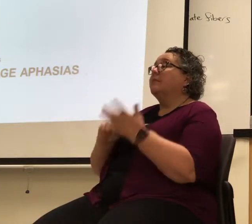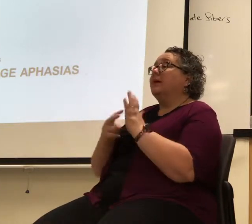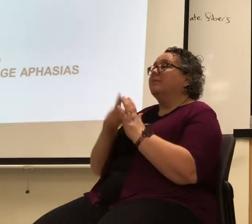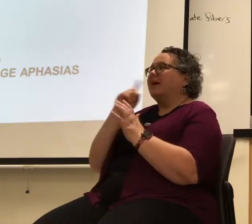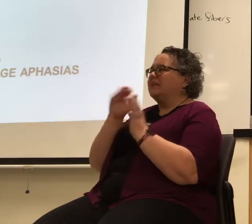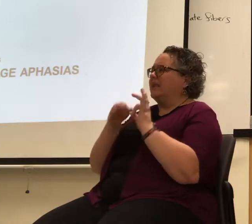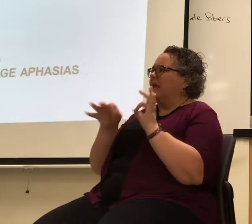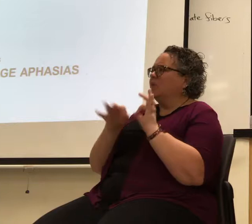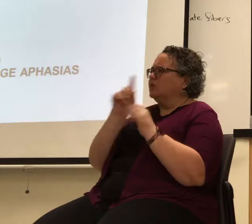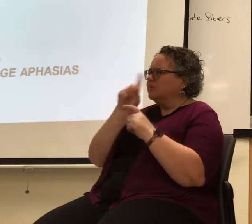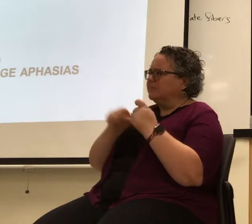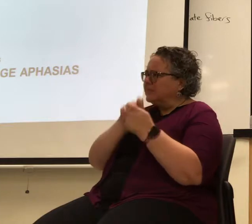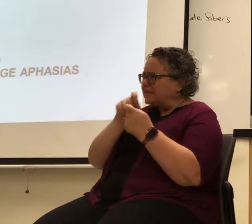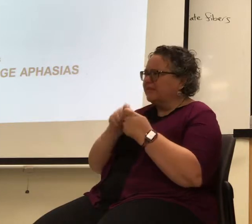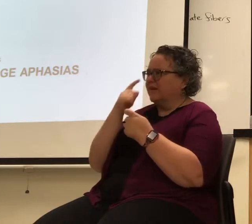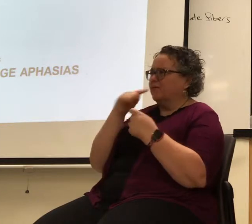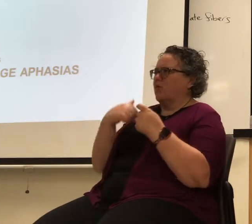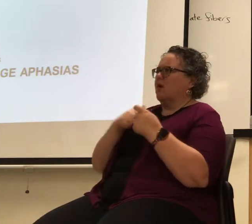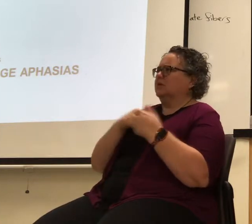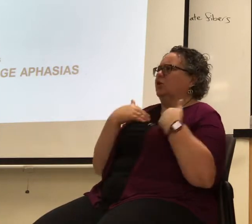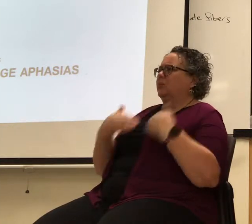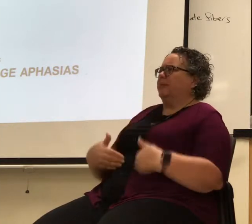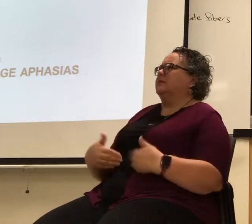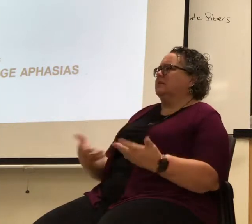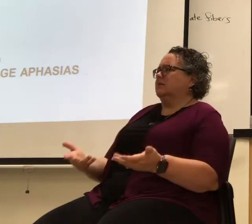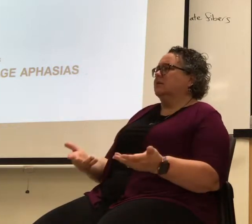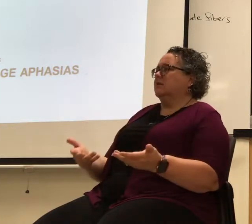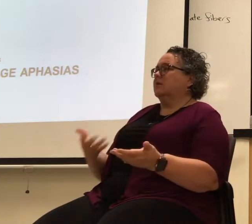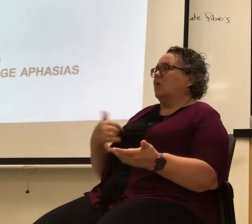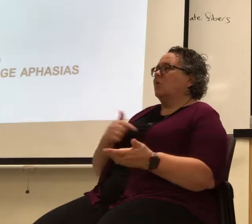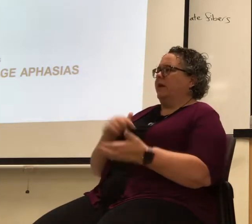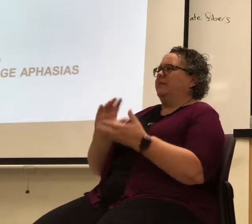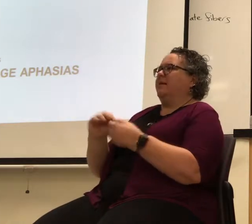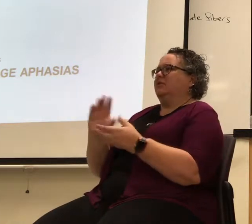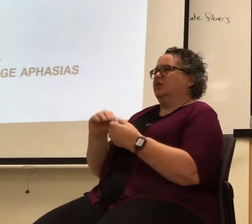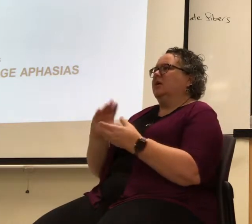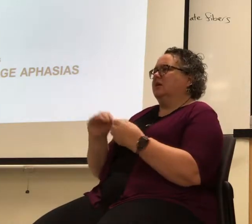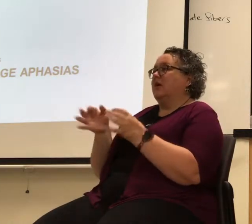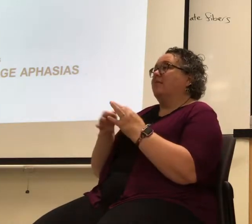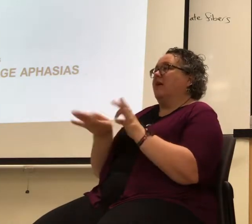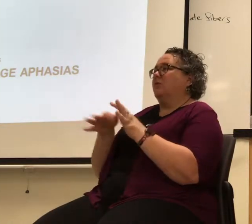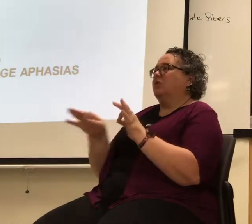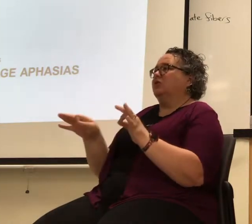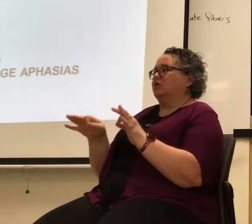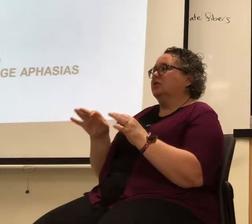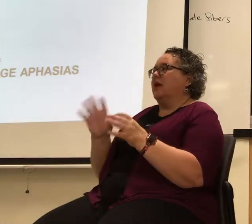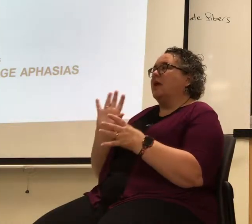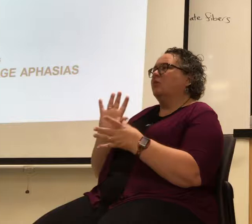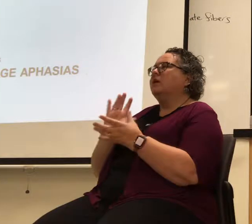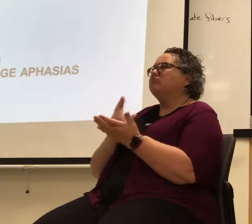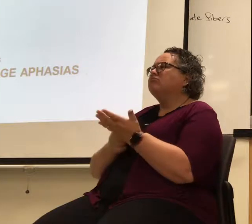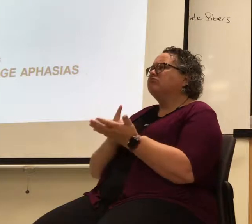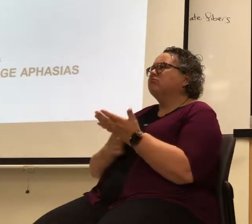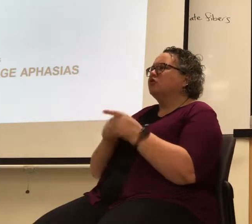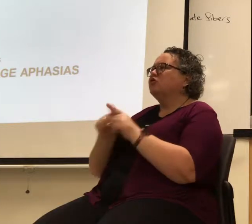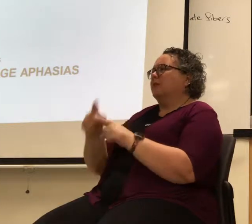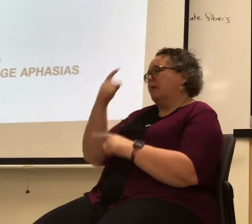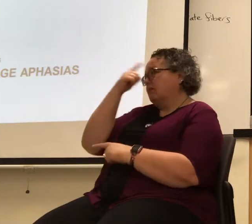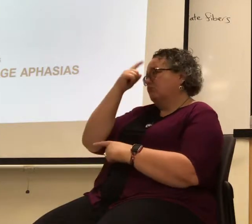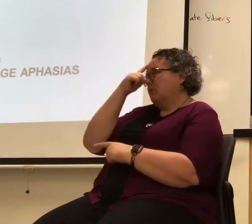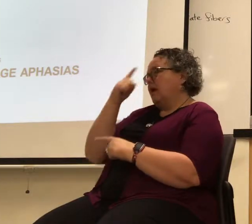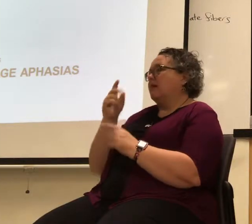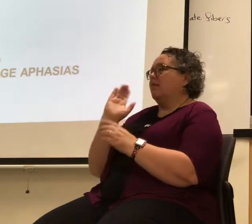is so particular to humans, we bring it up in the brain lecture. An aphasia